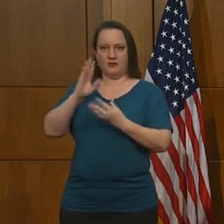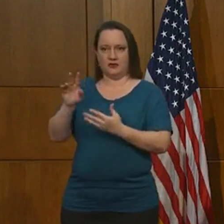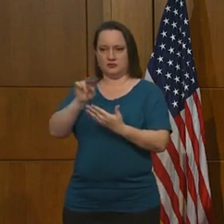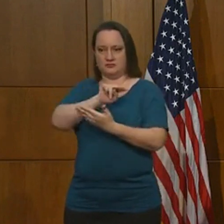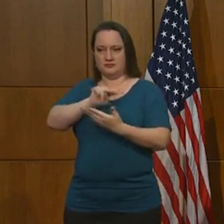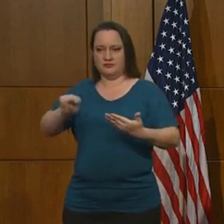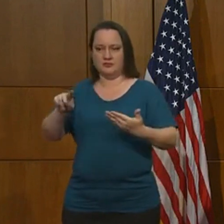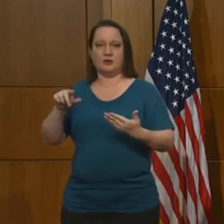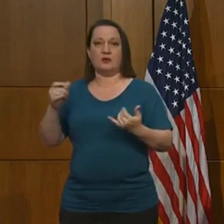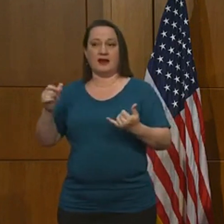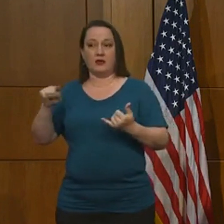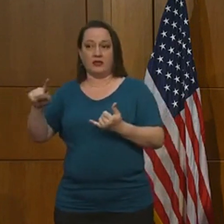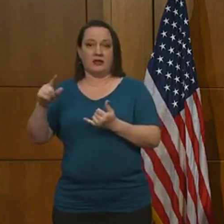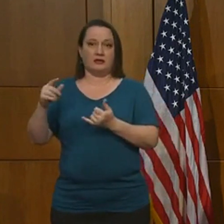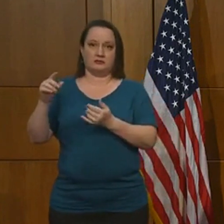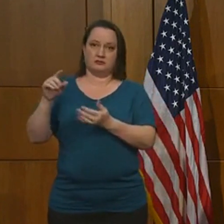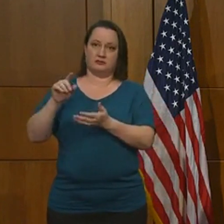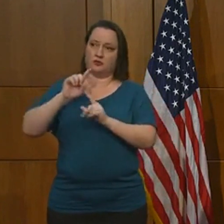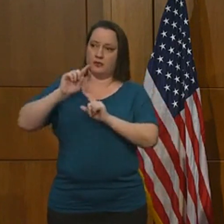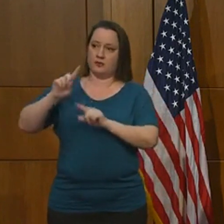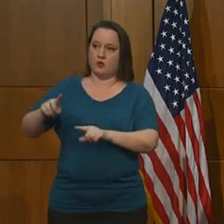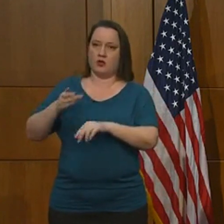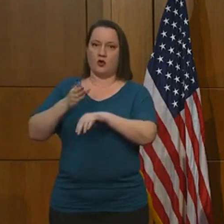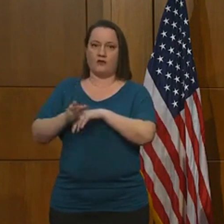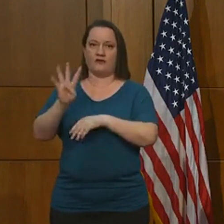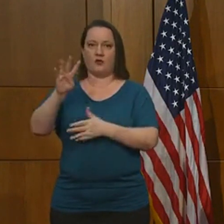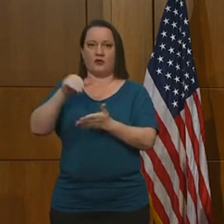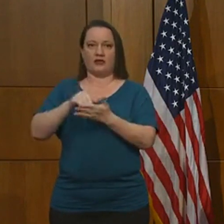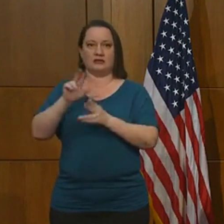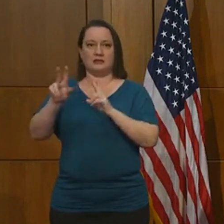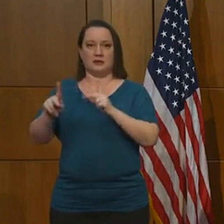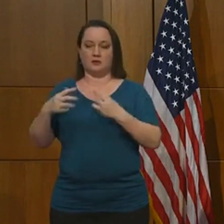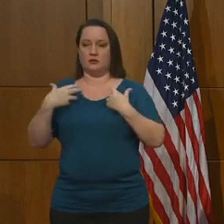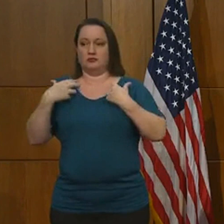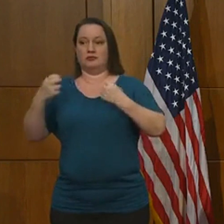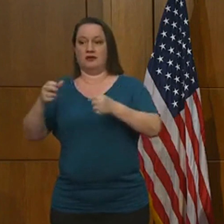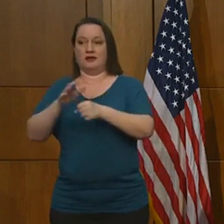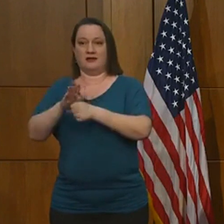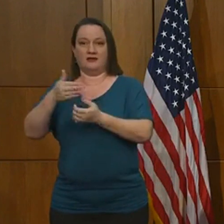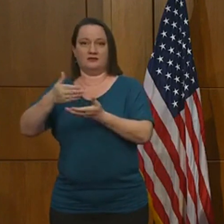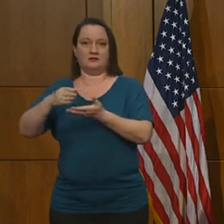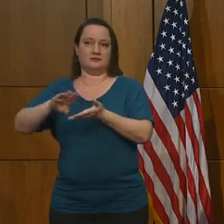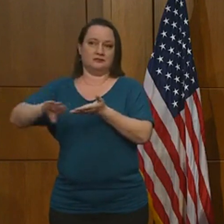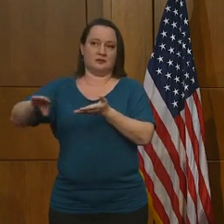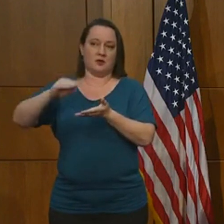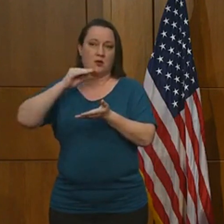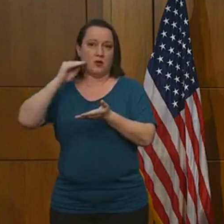over 4,000 people discharged, so that is part of the recovery, but not the number. The